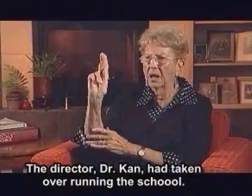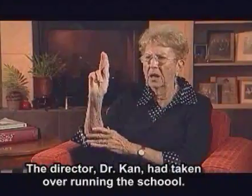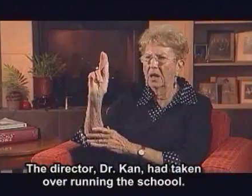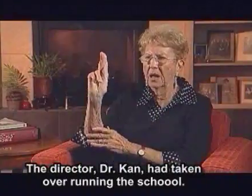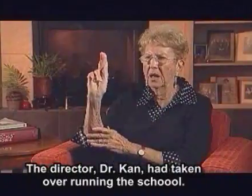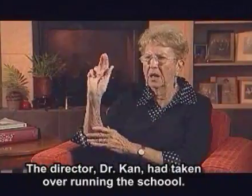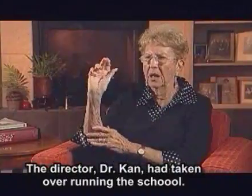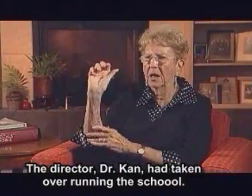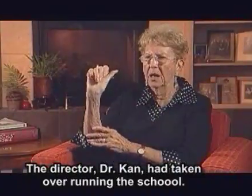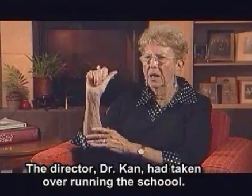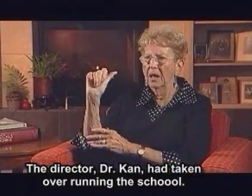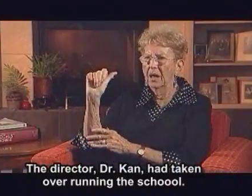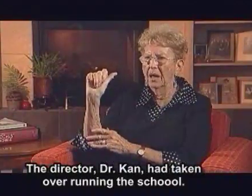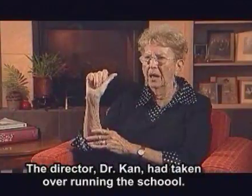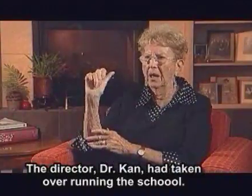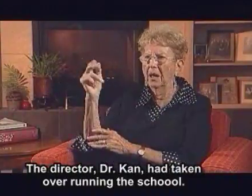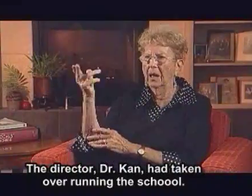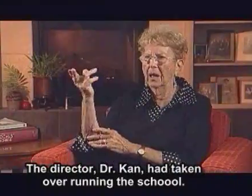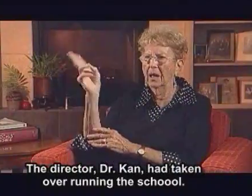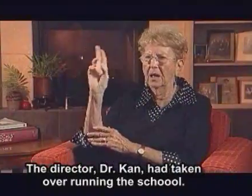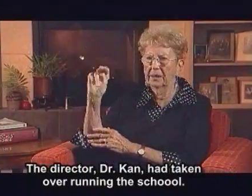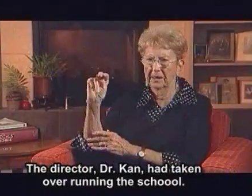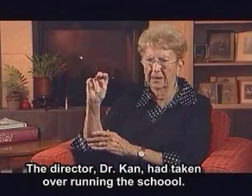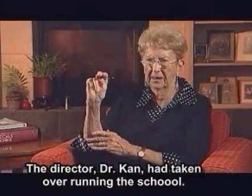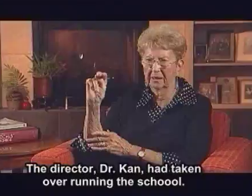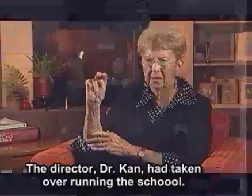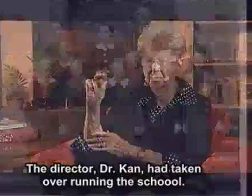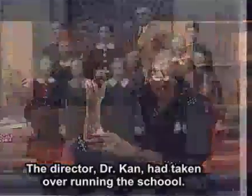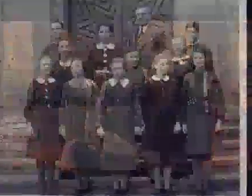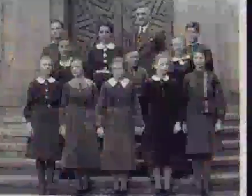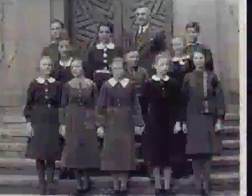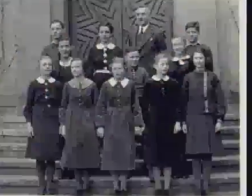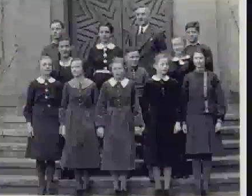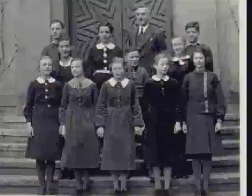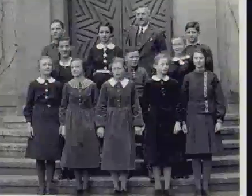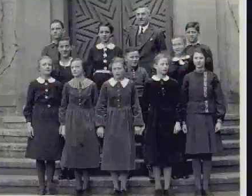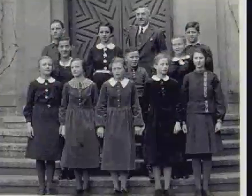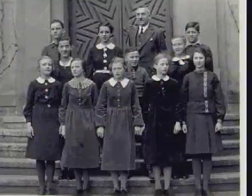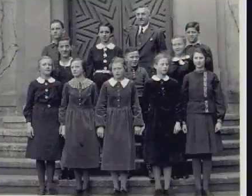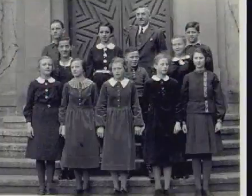The director, Dr. Khan, had taken over running the school.